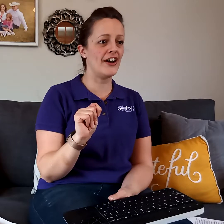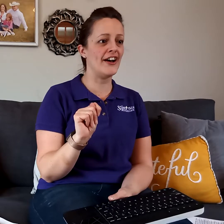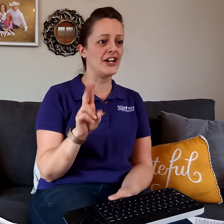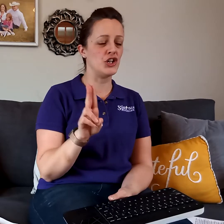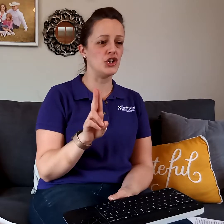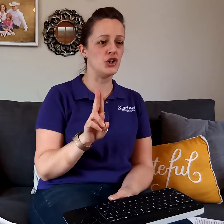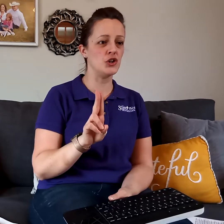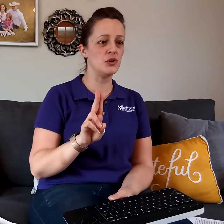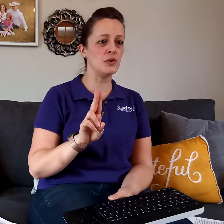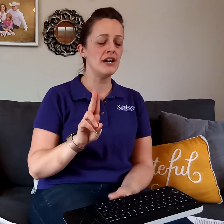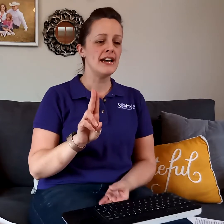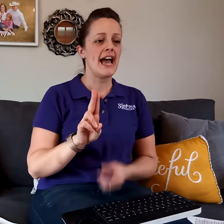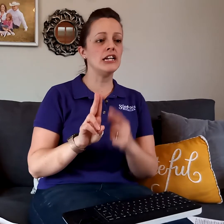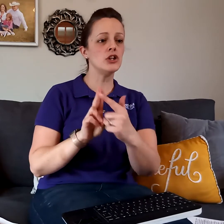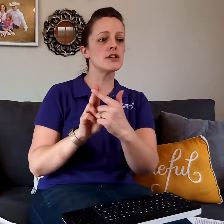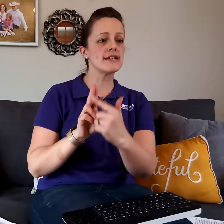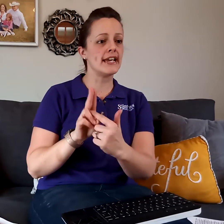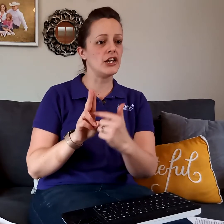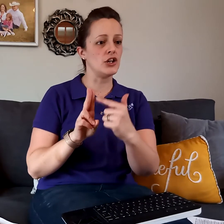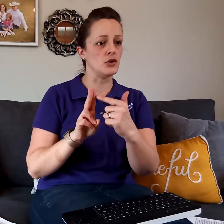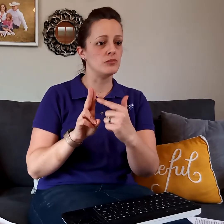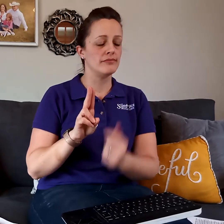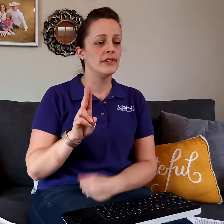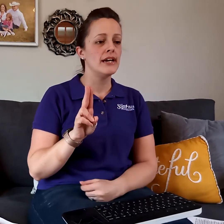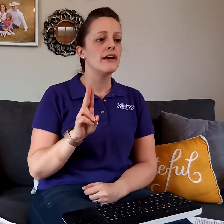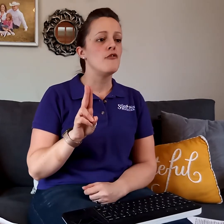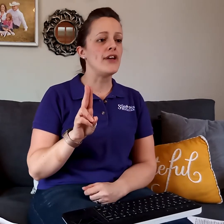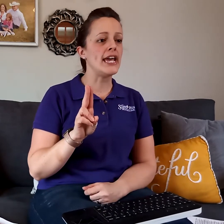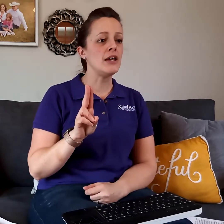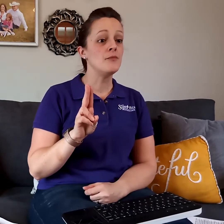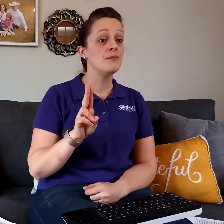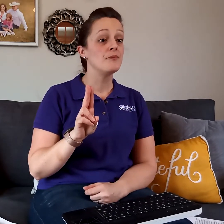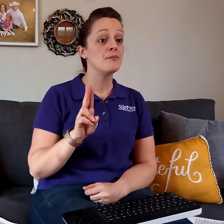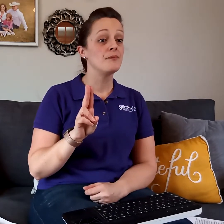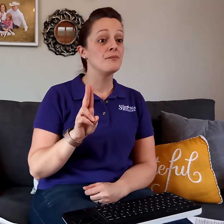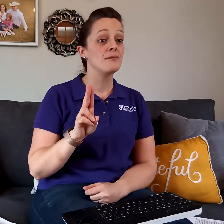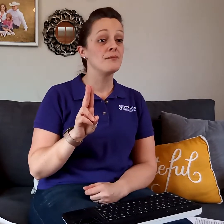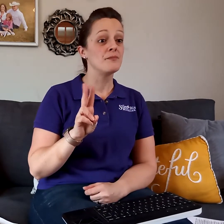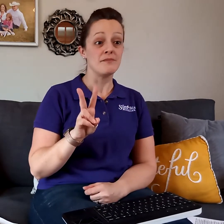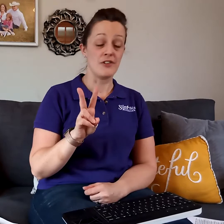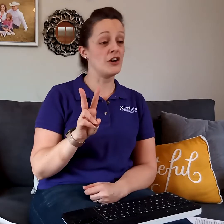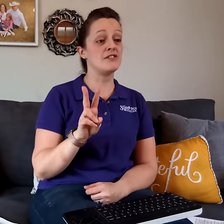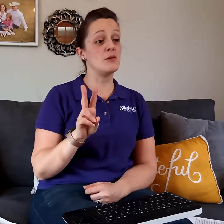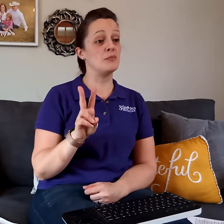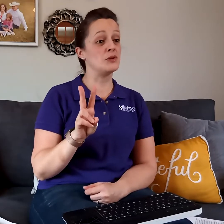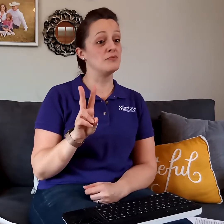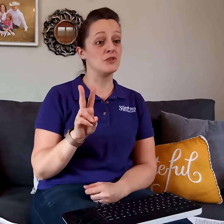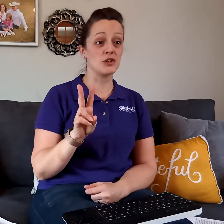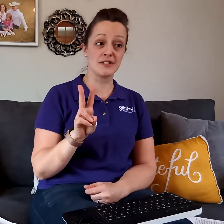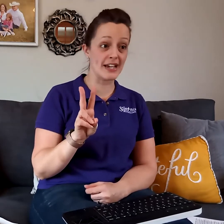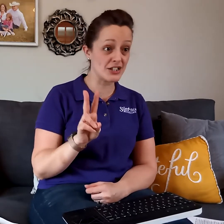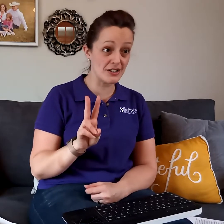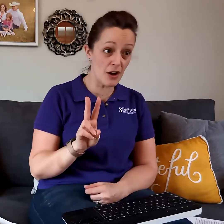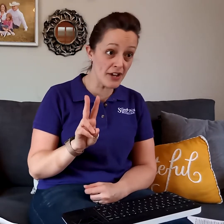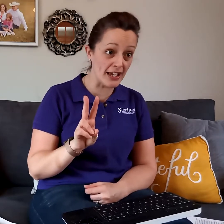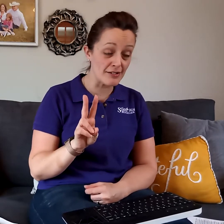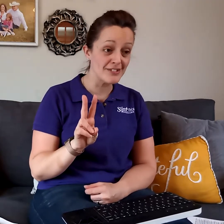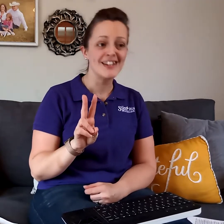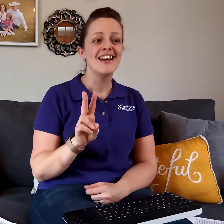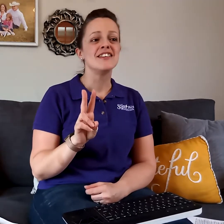Good. U. And it looks like a U. V. Very simple. Looks like a V.